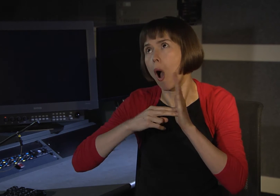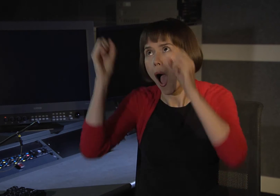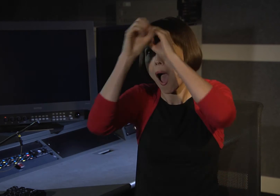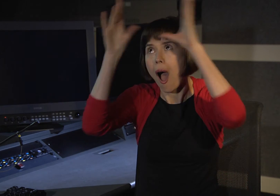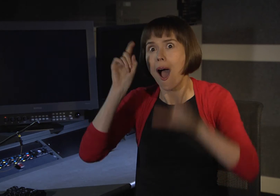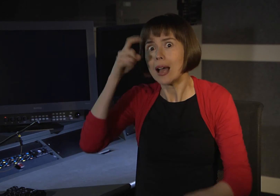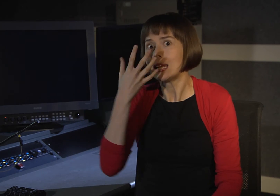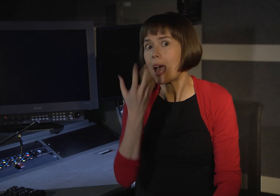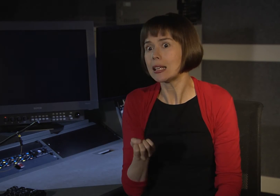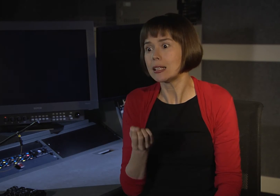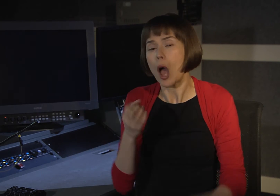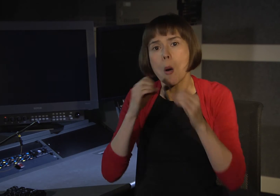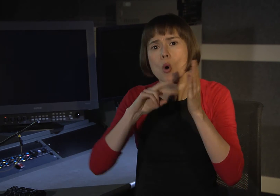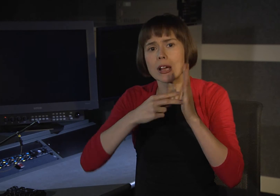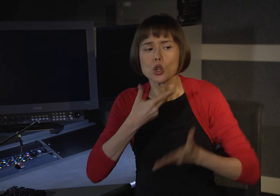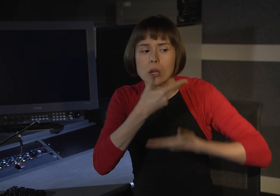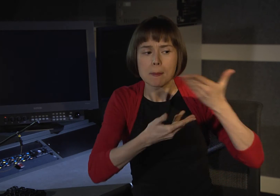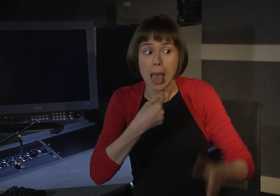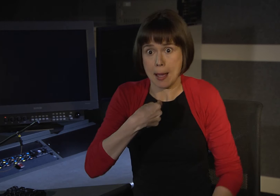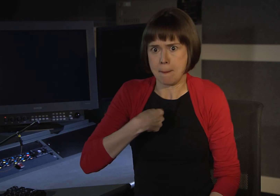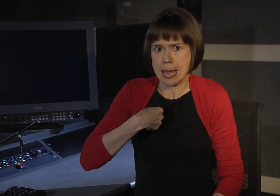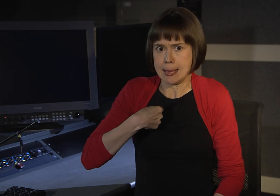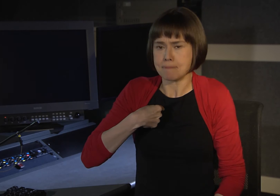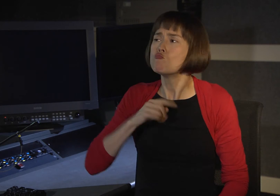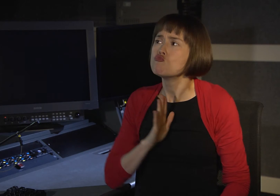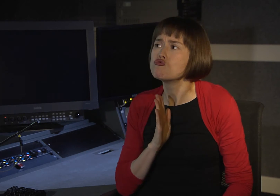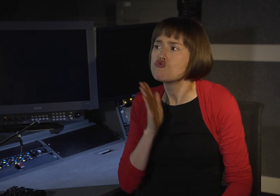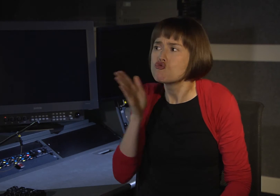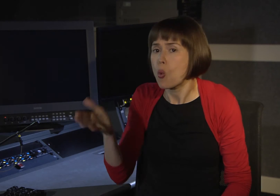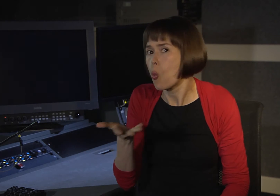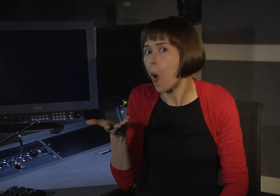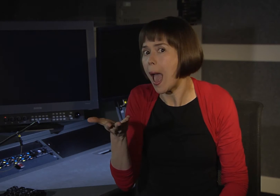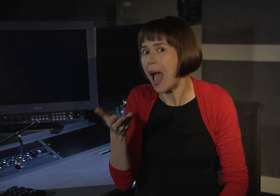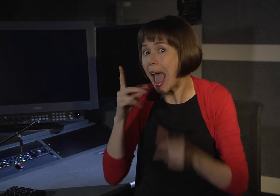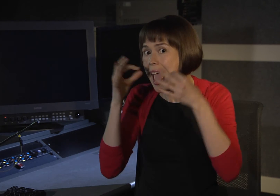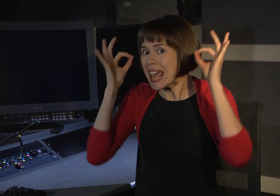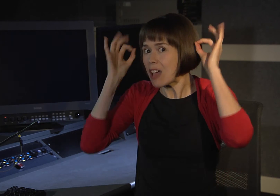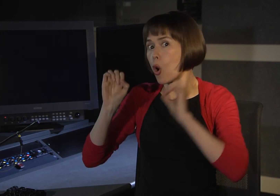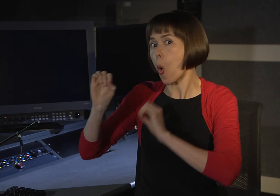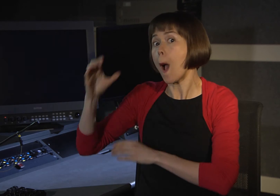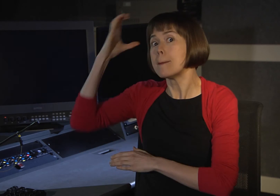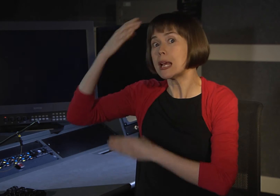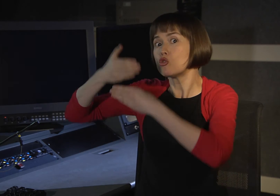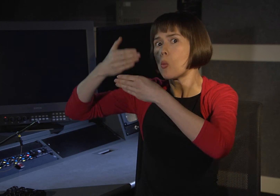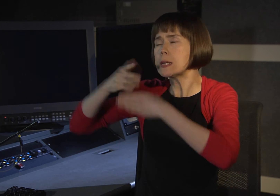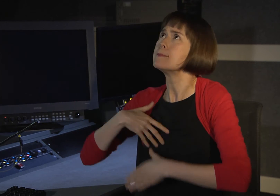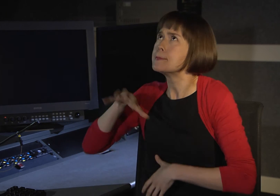However, his servant Borachio comes up with a plan which he explains to Don John. Borachio says that he will go